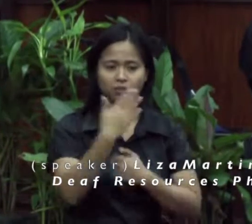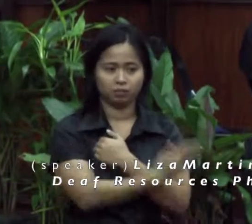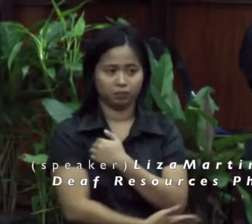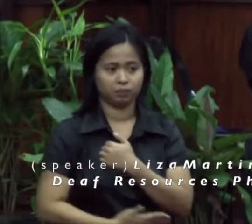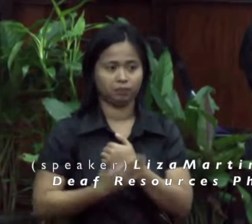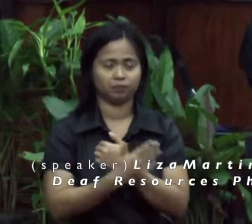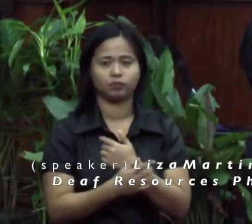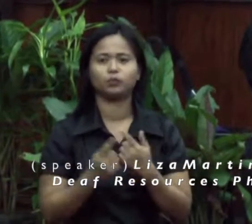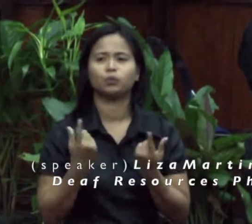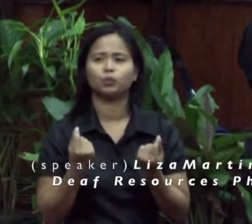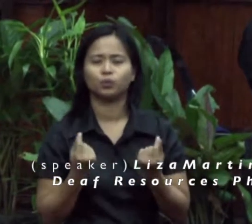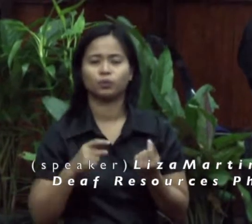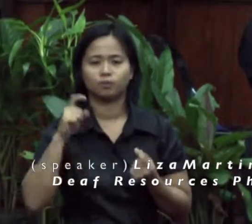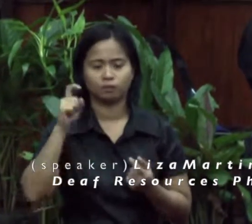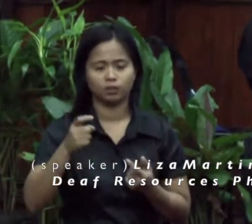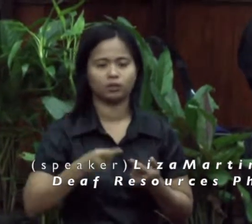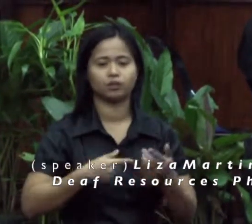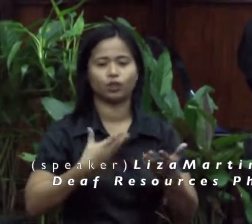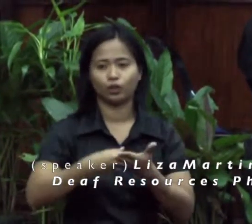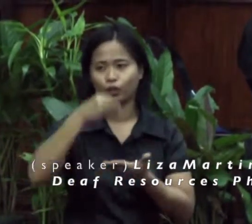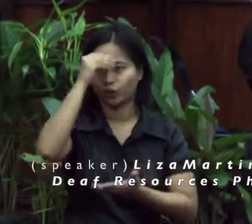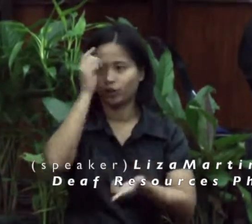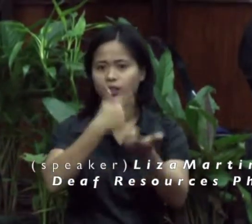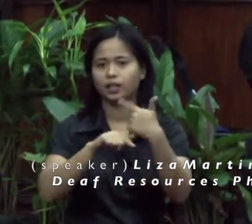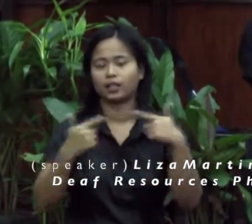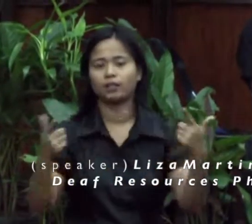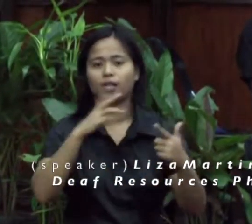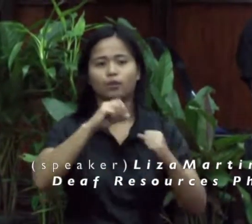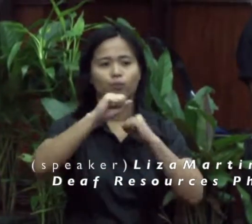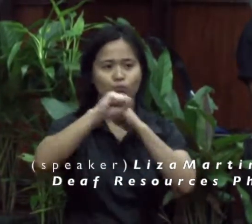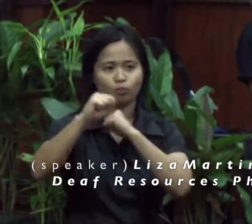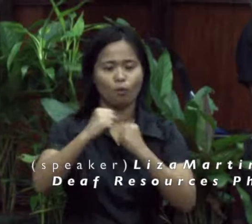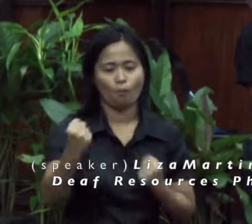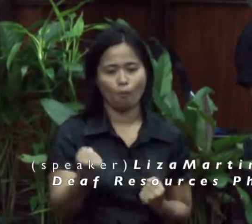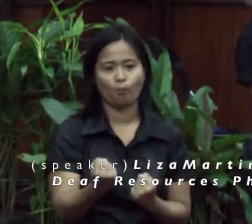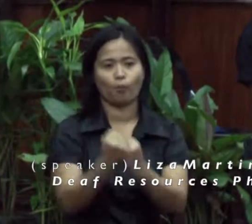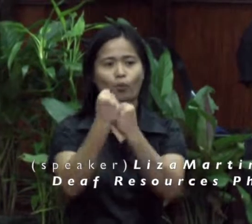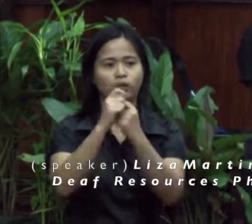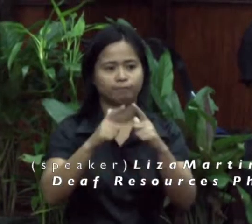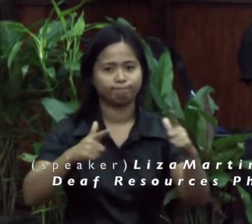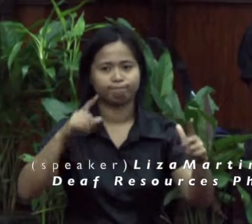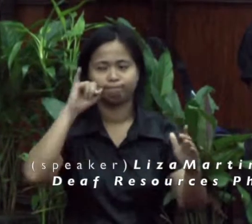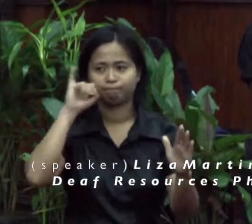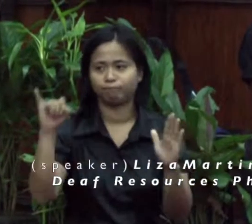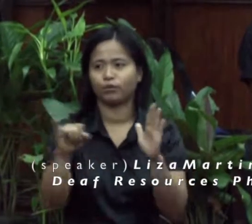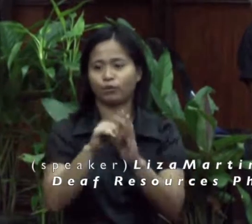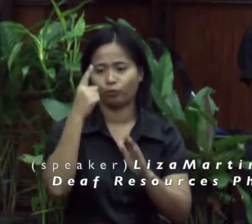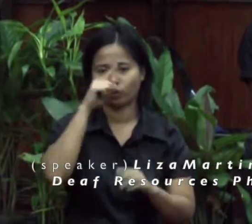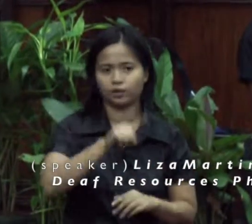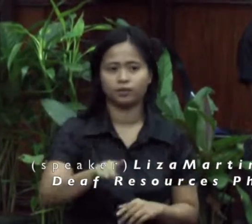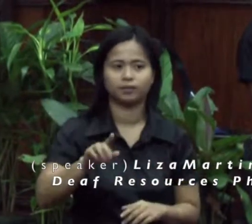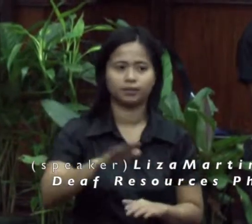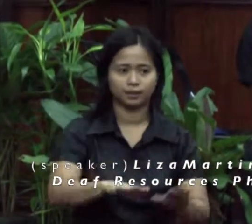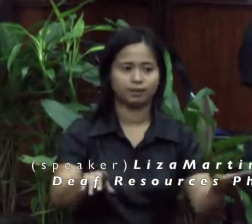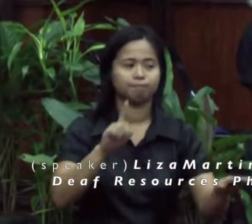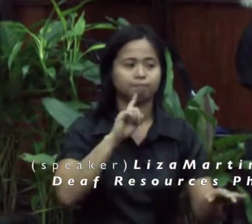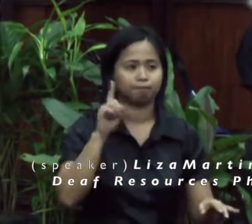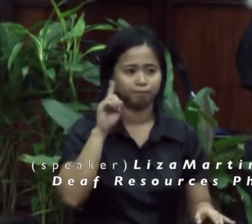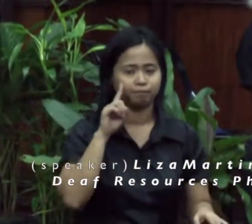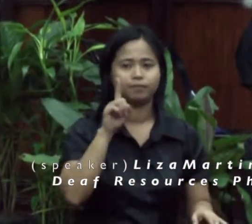should facilitate the learning of sign language and promote and support the linguistic identity of deaf children